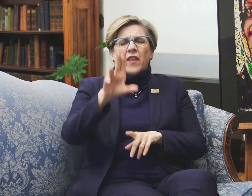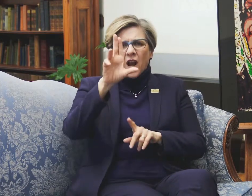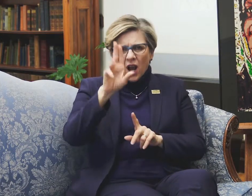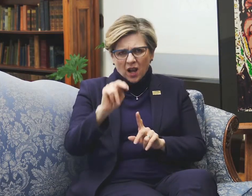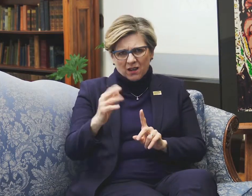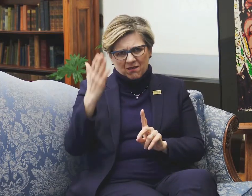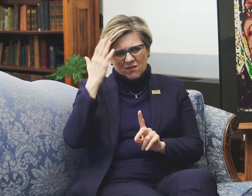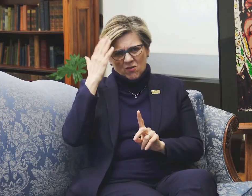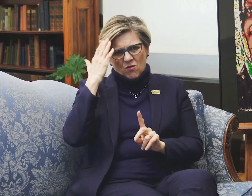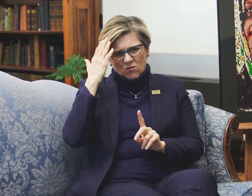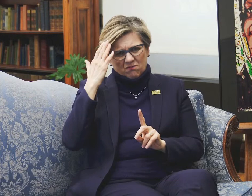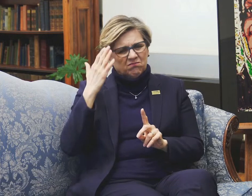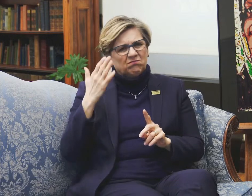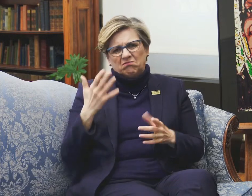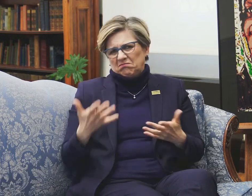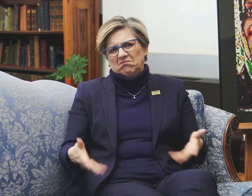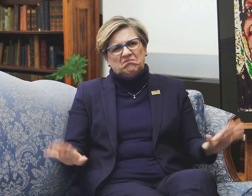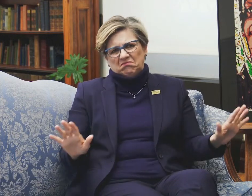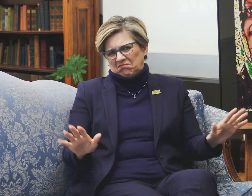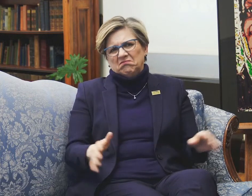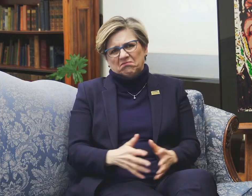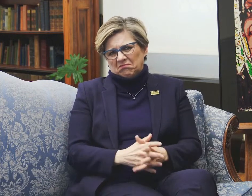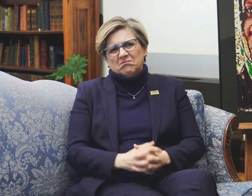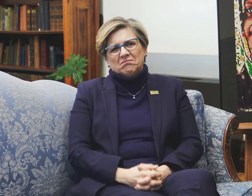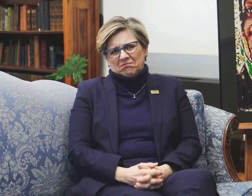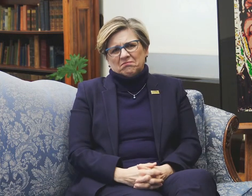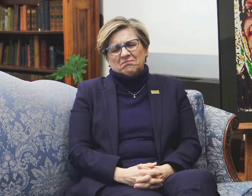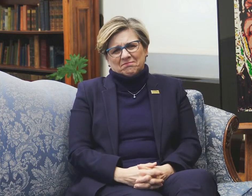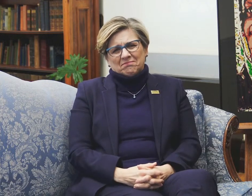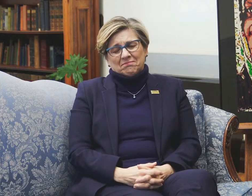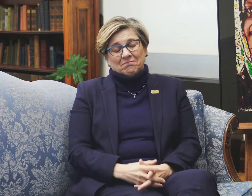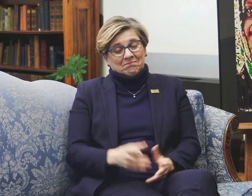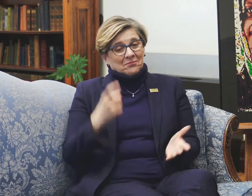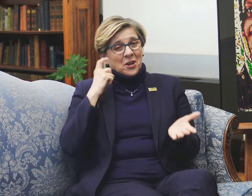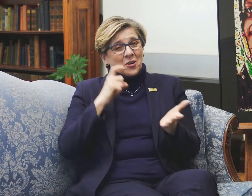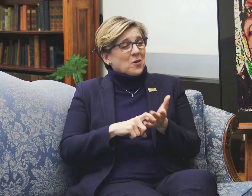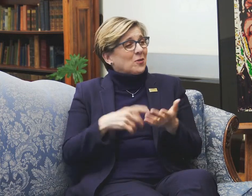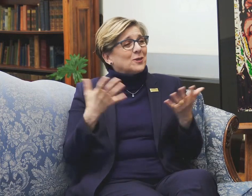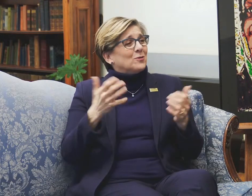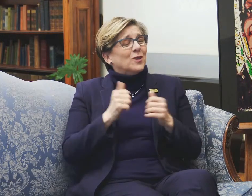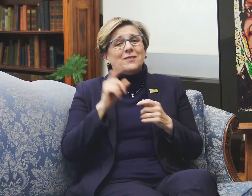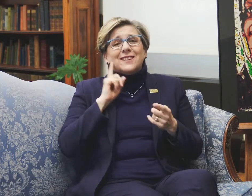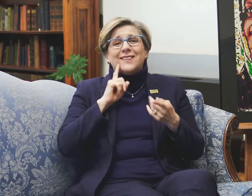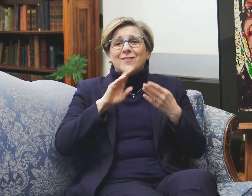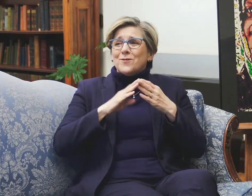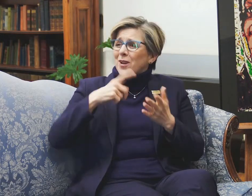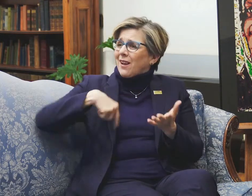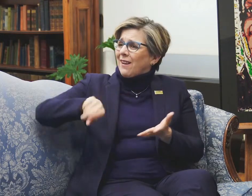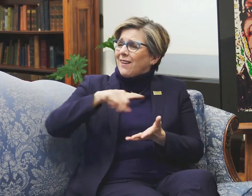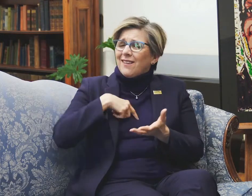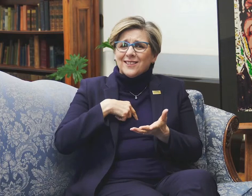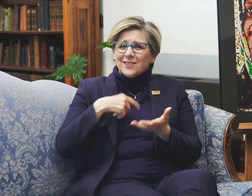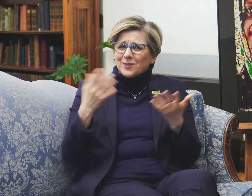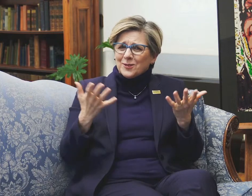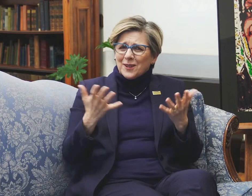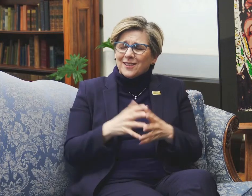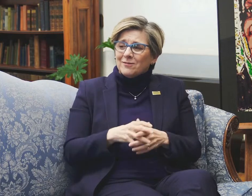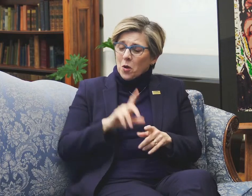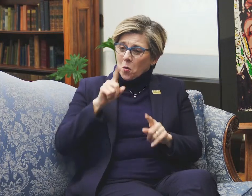There is no doubt about that. And what I've noticed about our deaf community is that when we find ourselves having stepped into